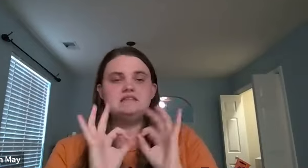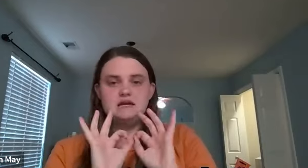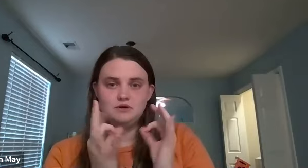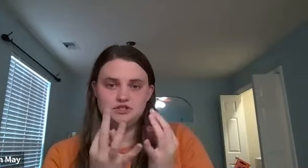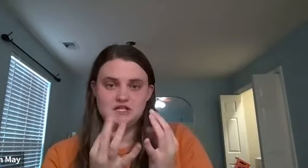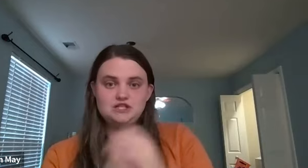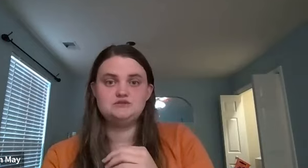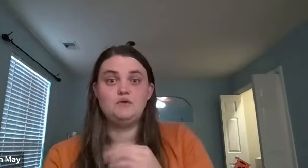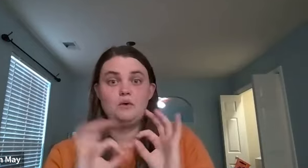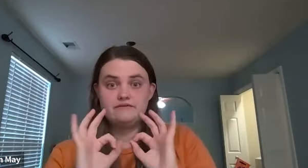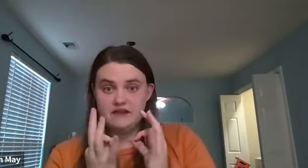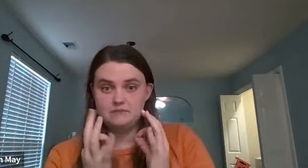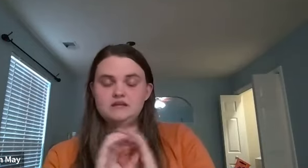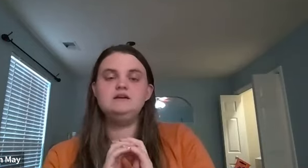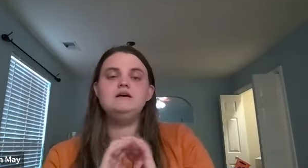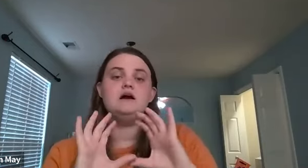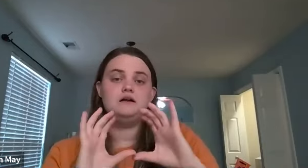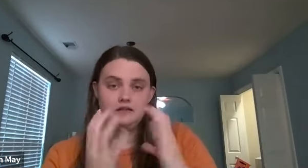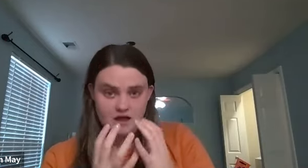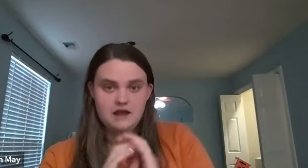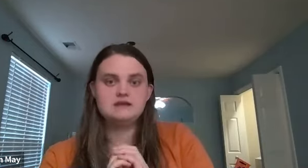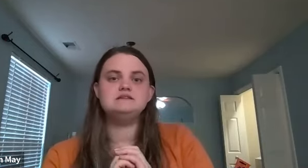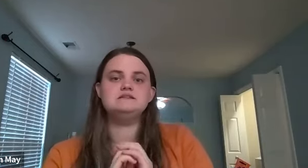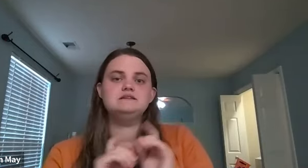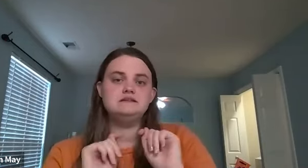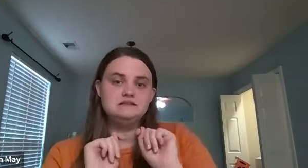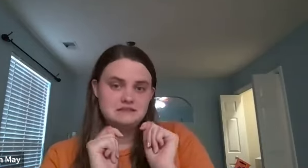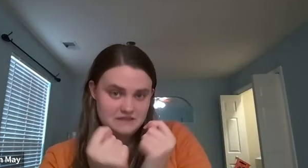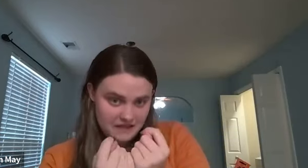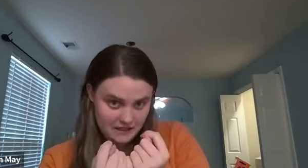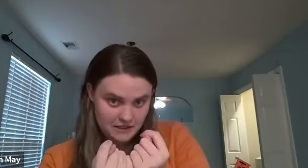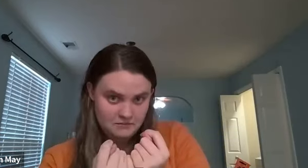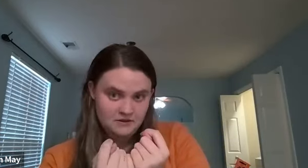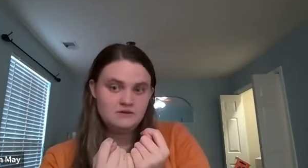hand motion is used for family, class, team,